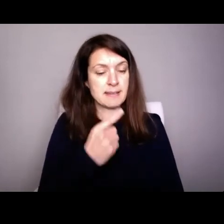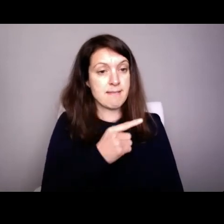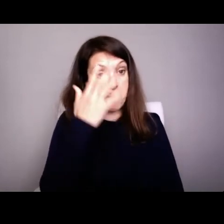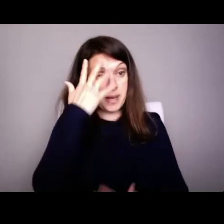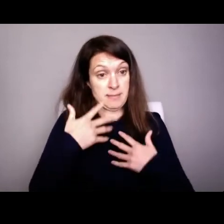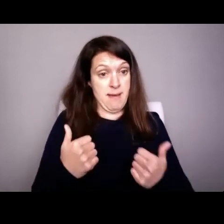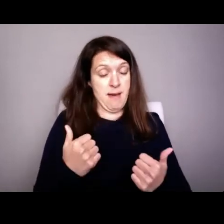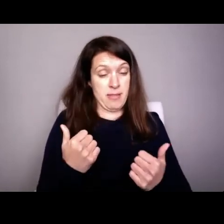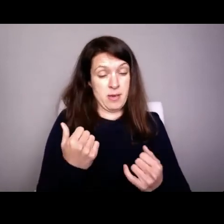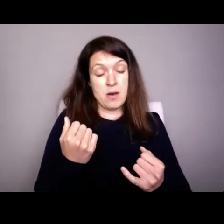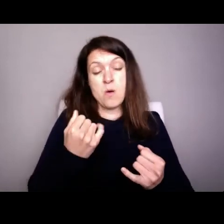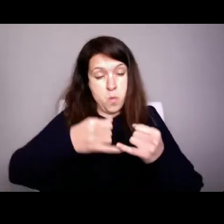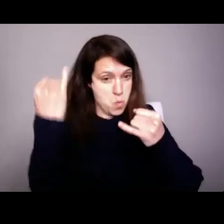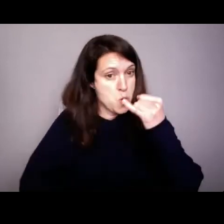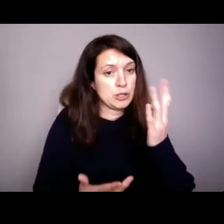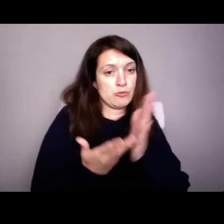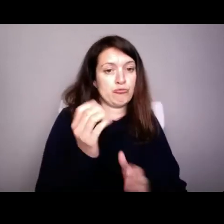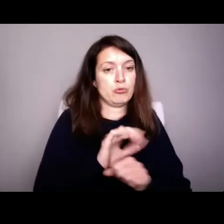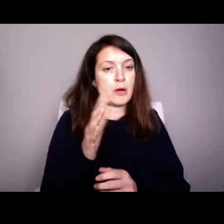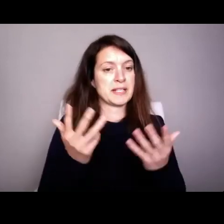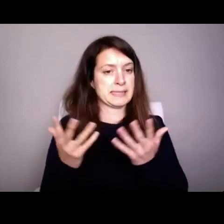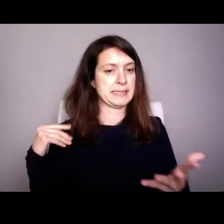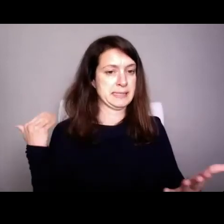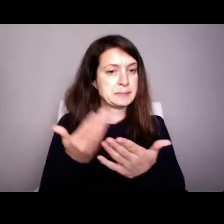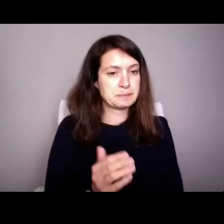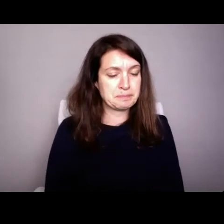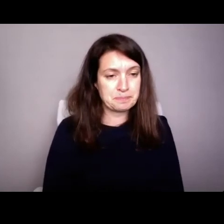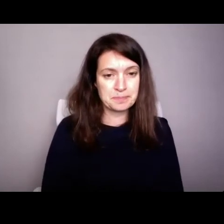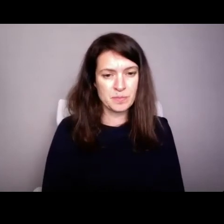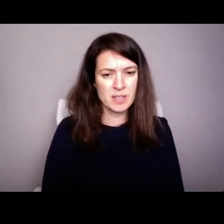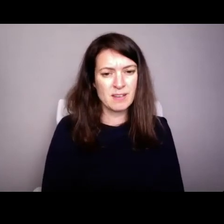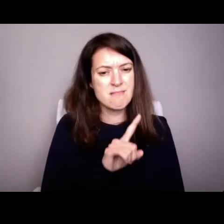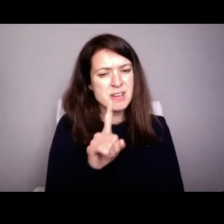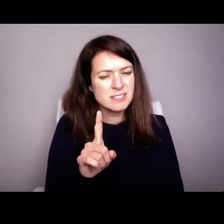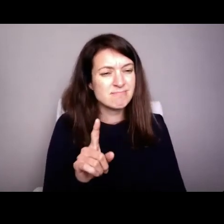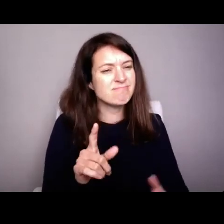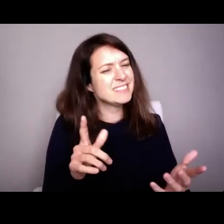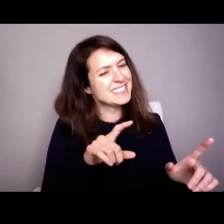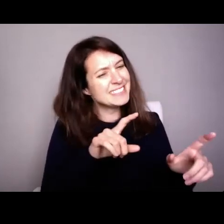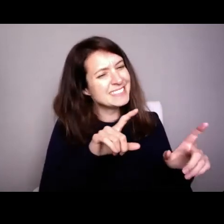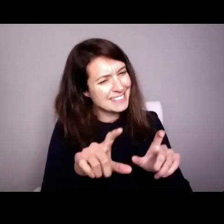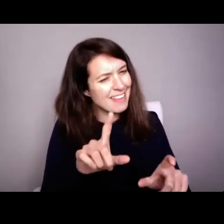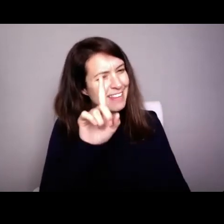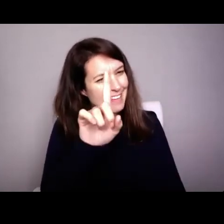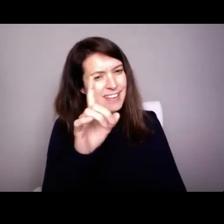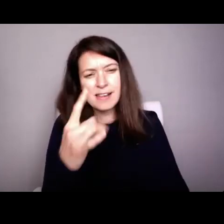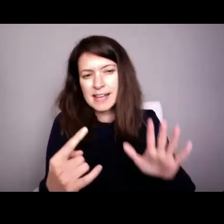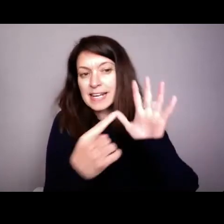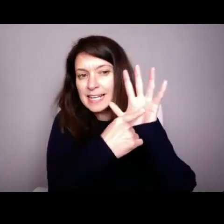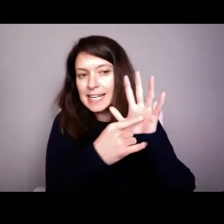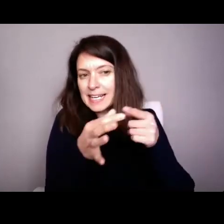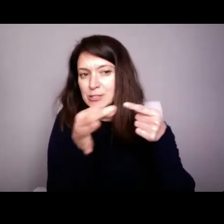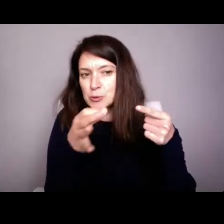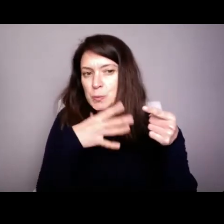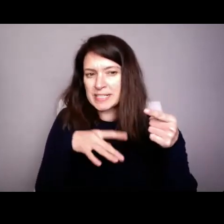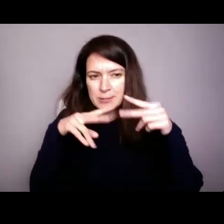the pandemic. However, with all this being said, I think there is still a key issue that we need to address and learn from. That